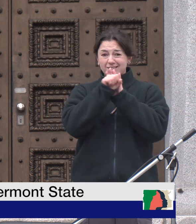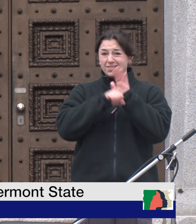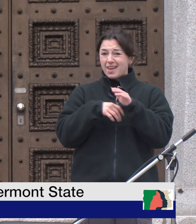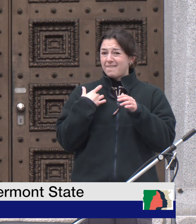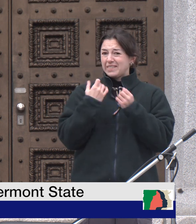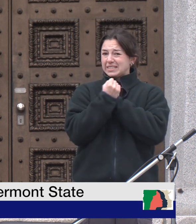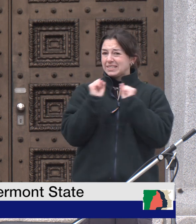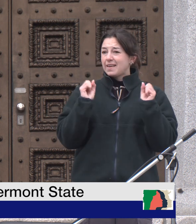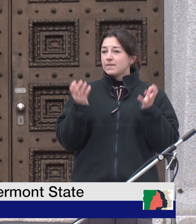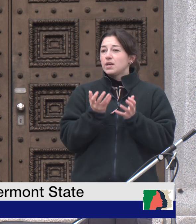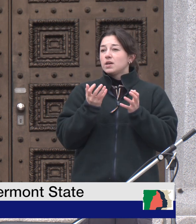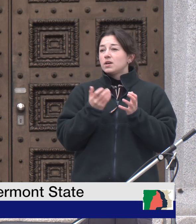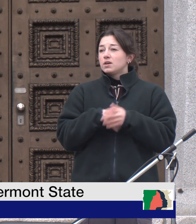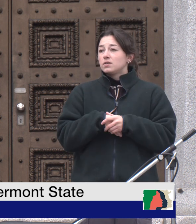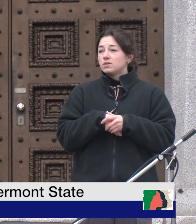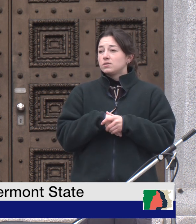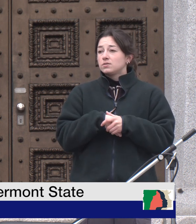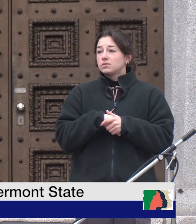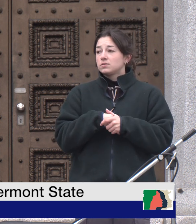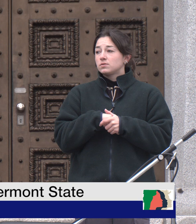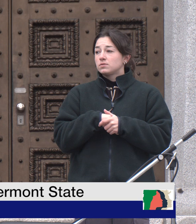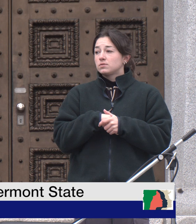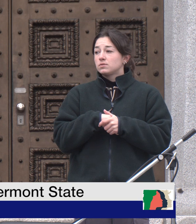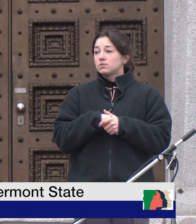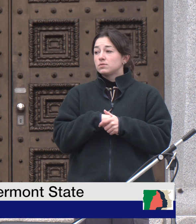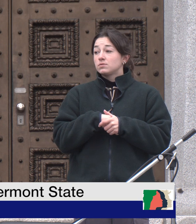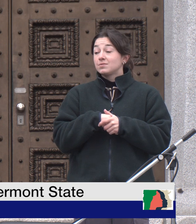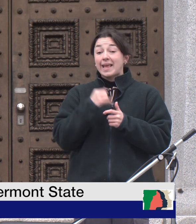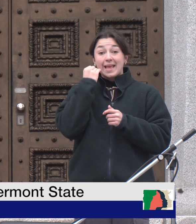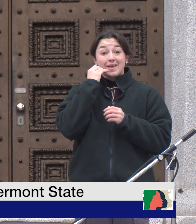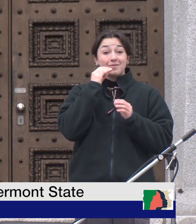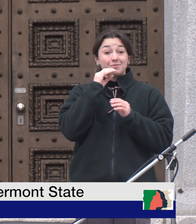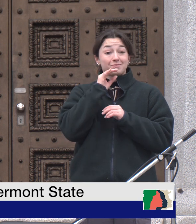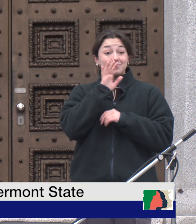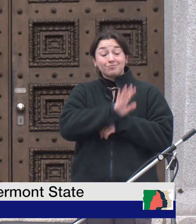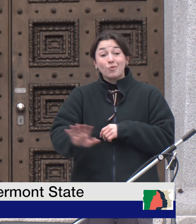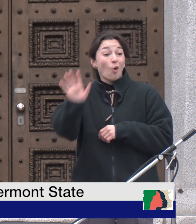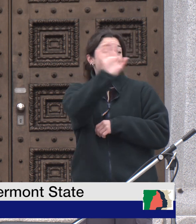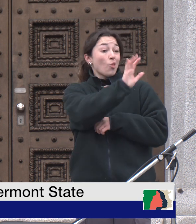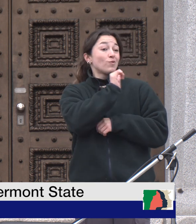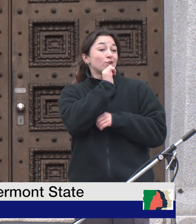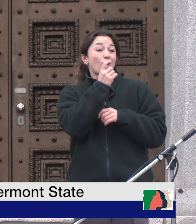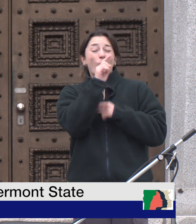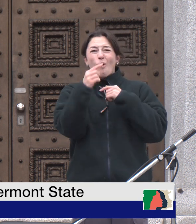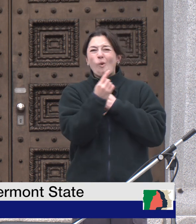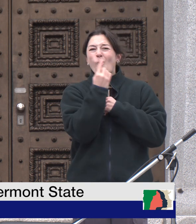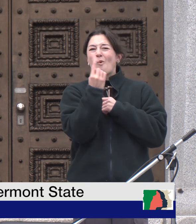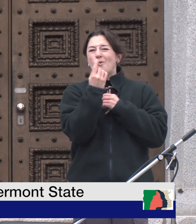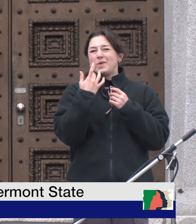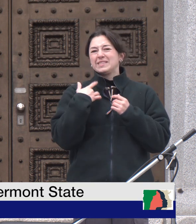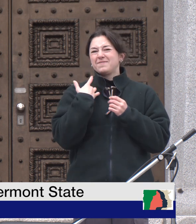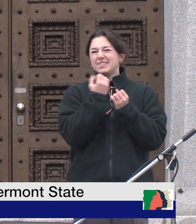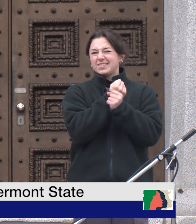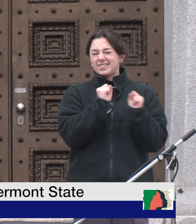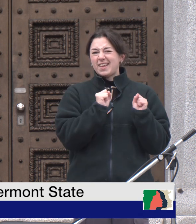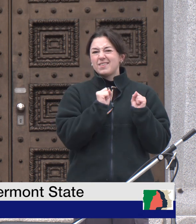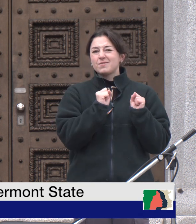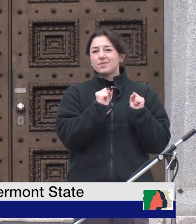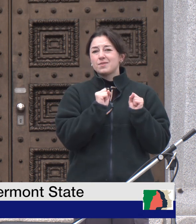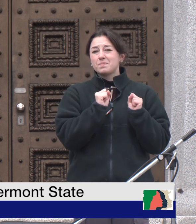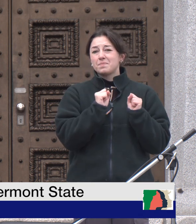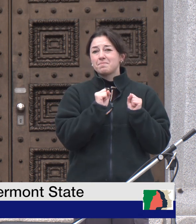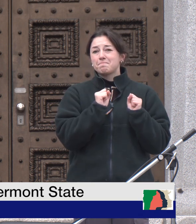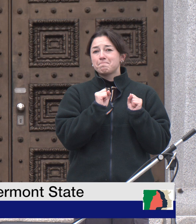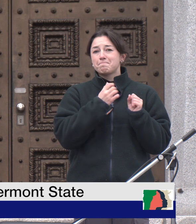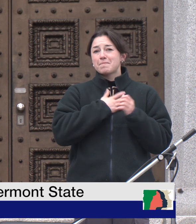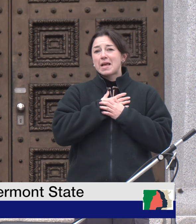There are not many places in this country where this is the case. I am grateful for all those who fought before and allowed me to